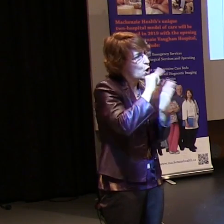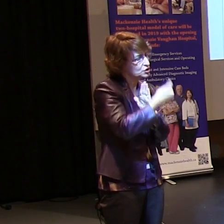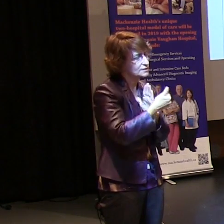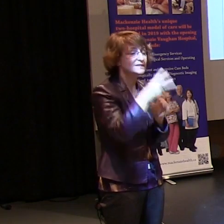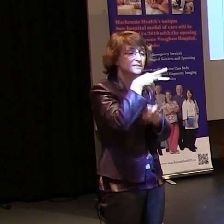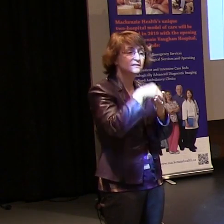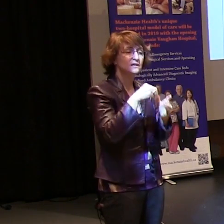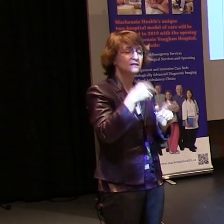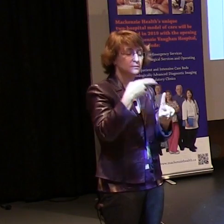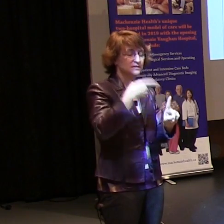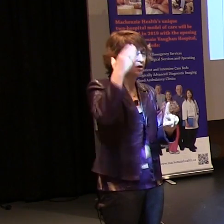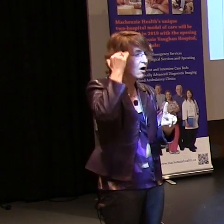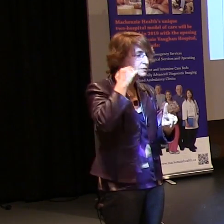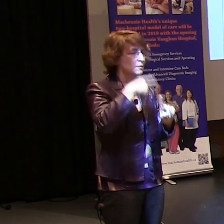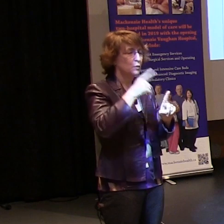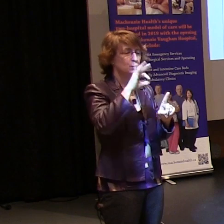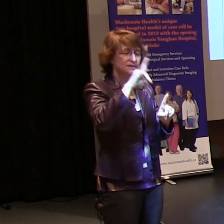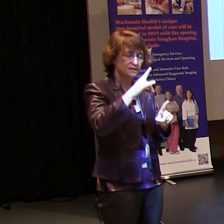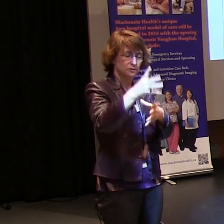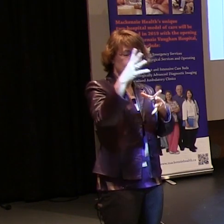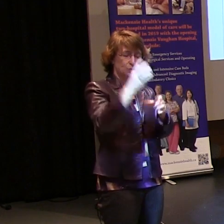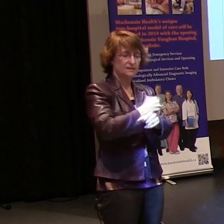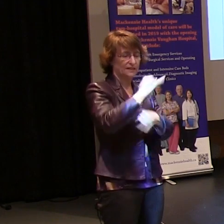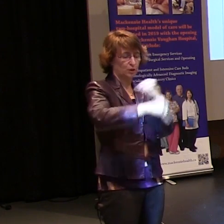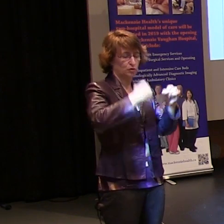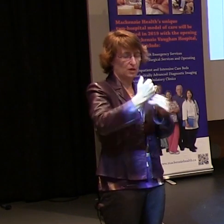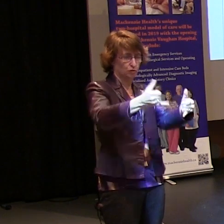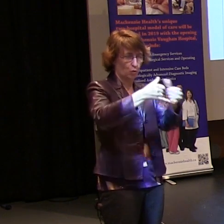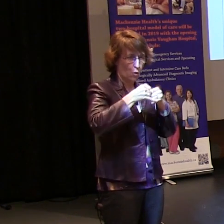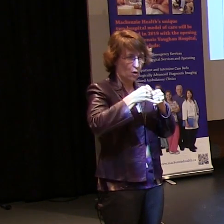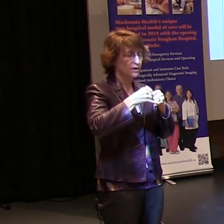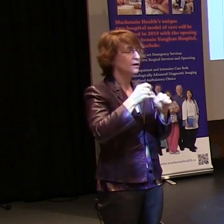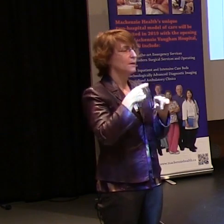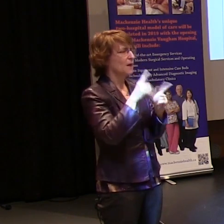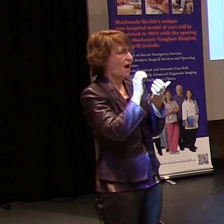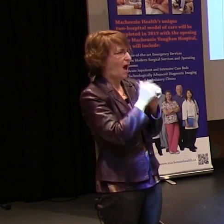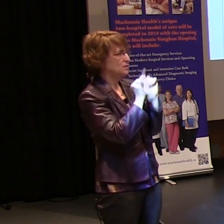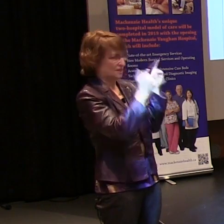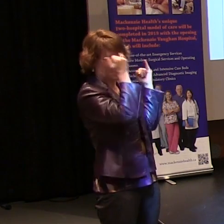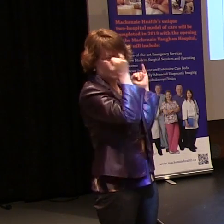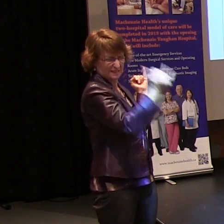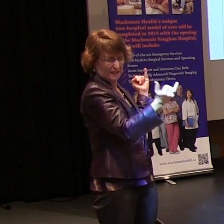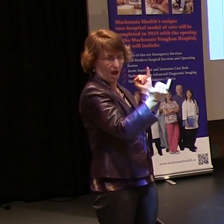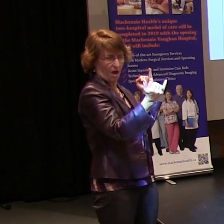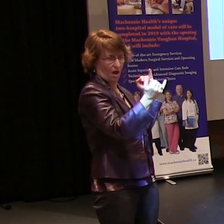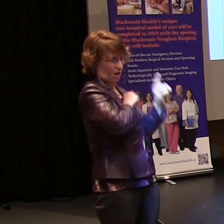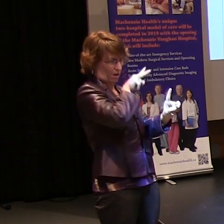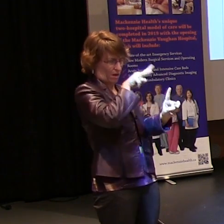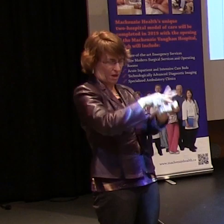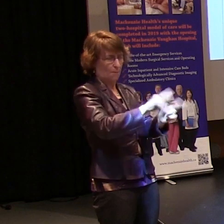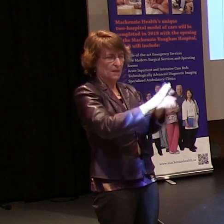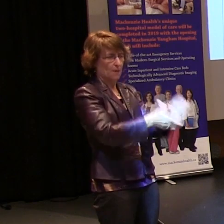really, and get an international award for this idea, how this movement translated. So when you're getting,